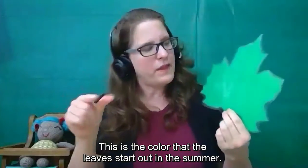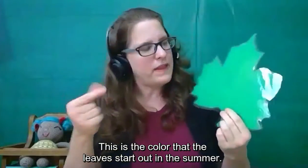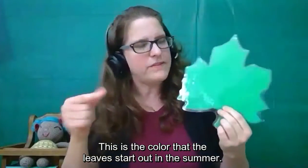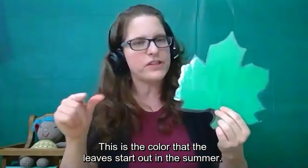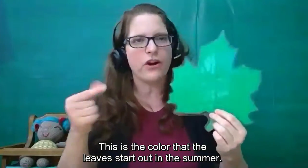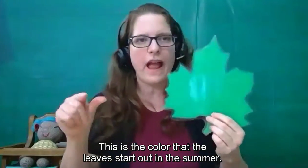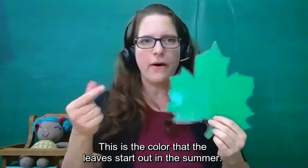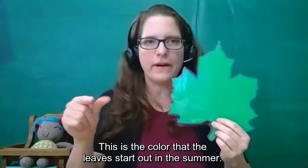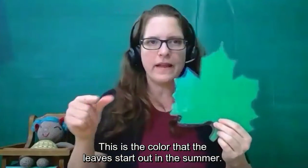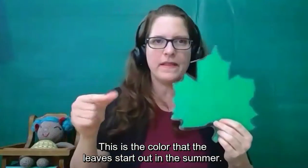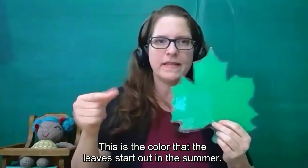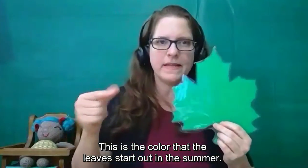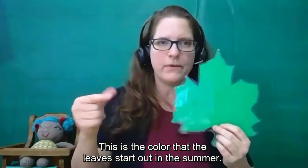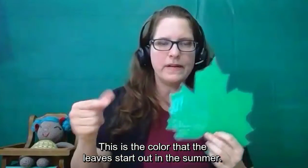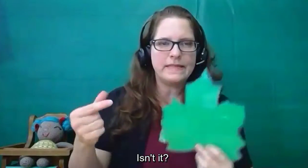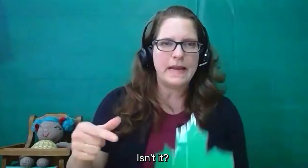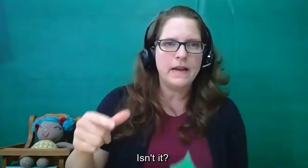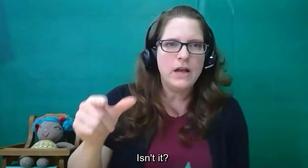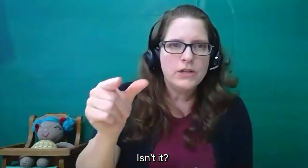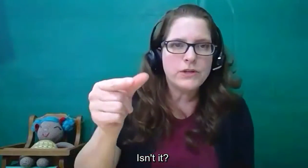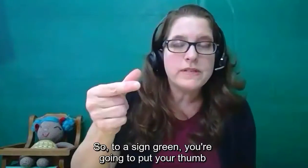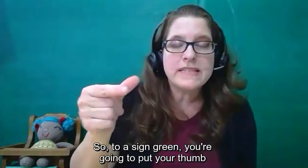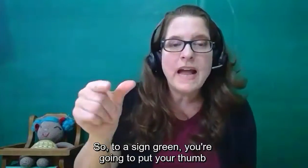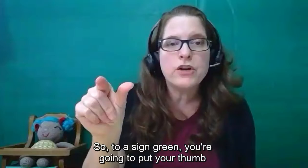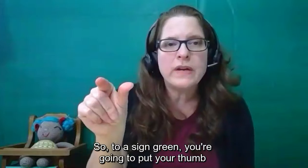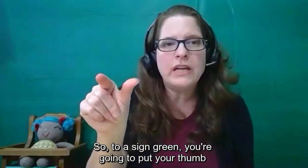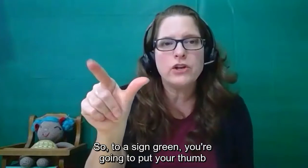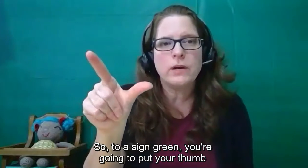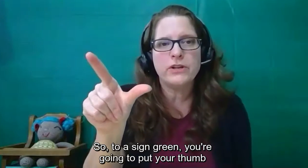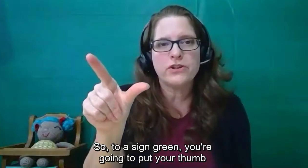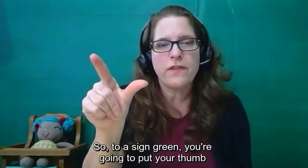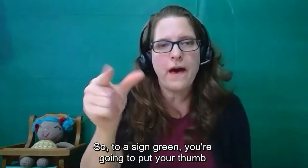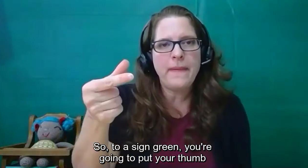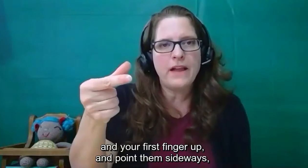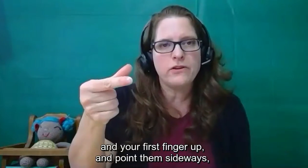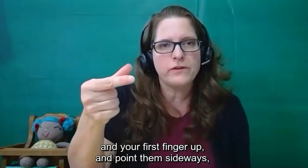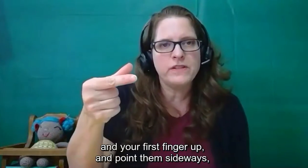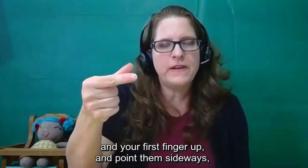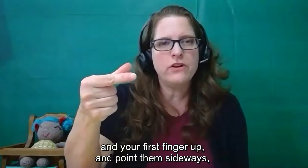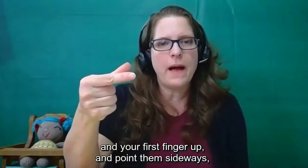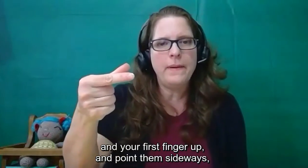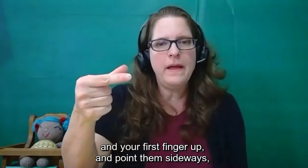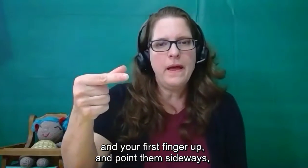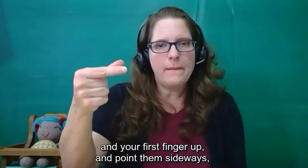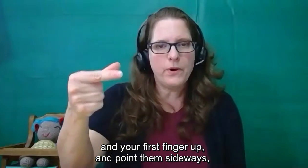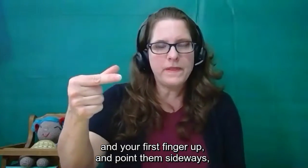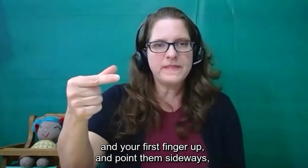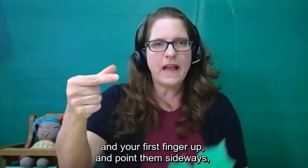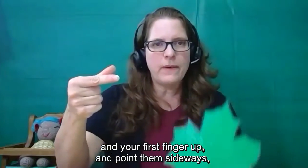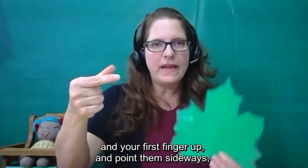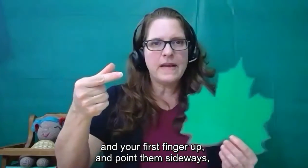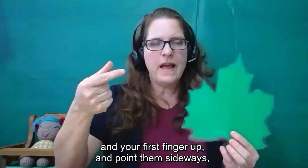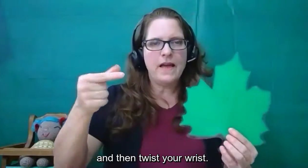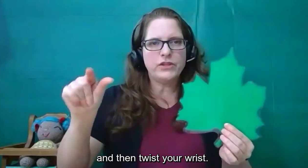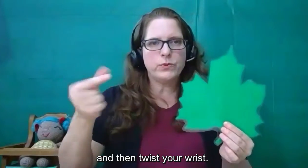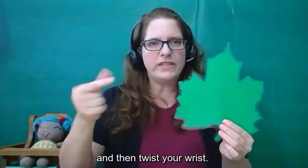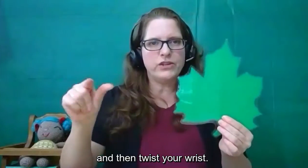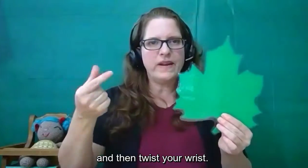leaves start out in the summer, isn't it? So to sign green, you're going to put your thumb and your first finger up and point them sideways, and then twist your